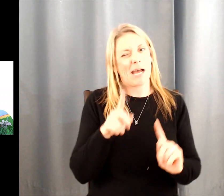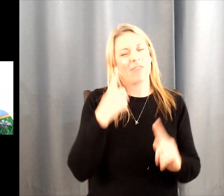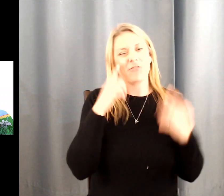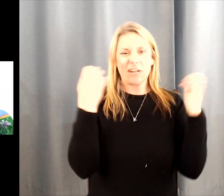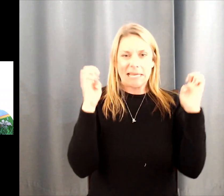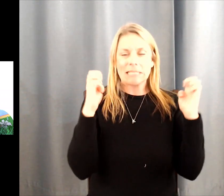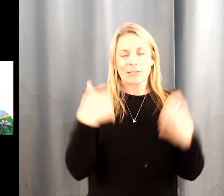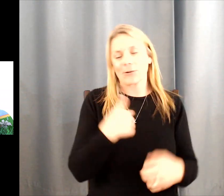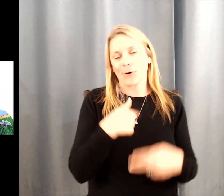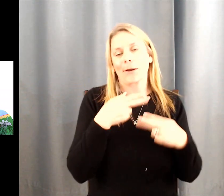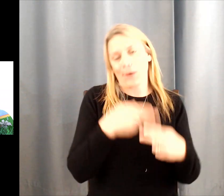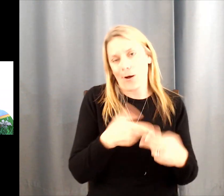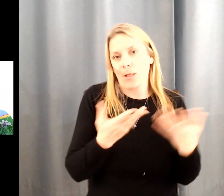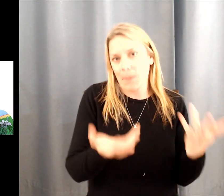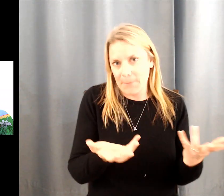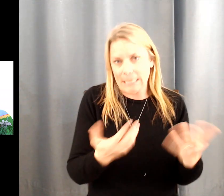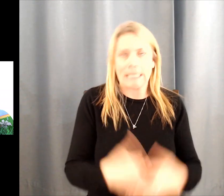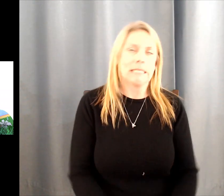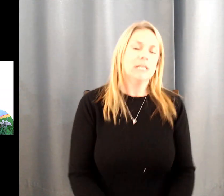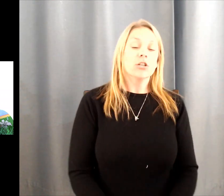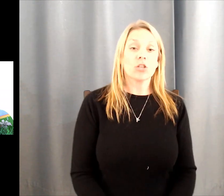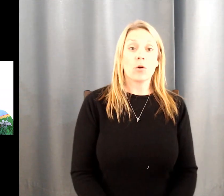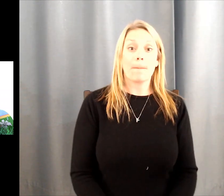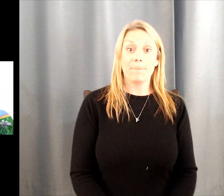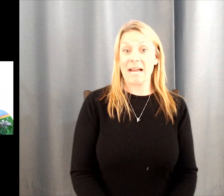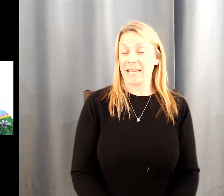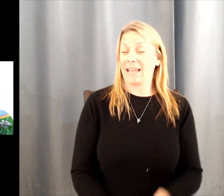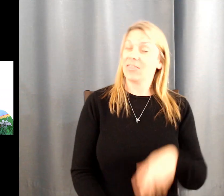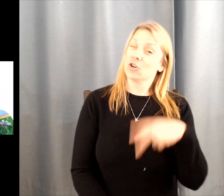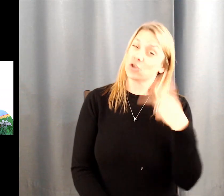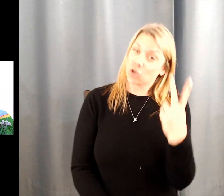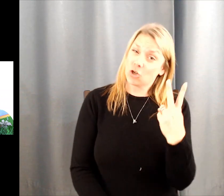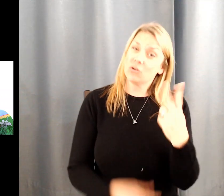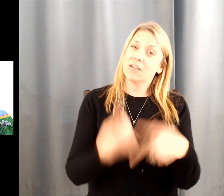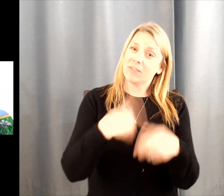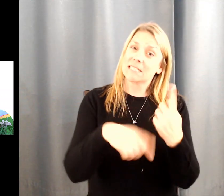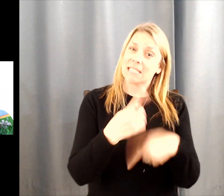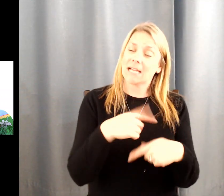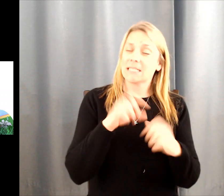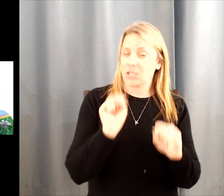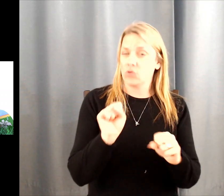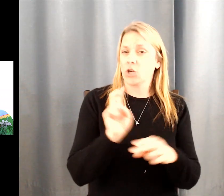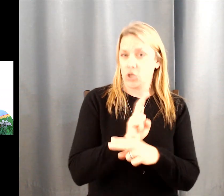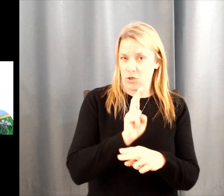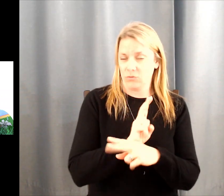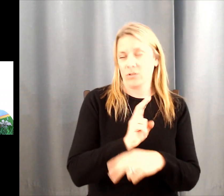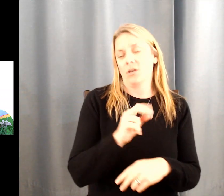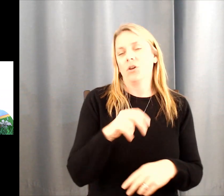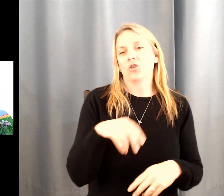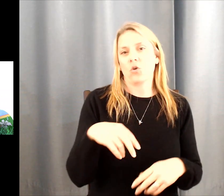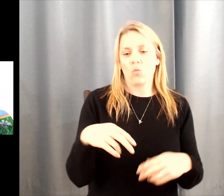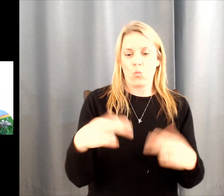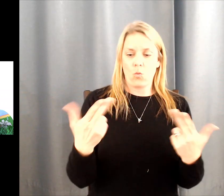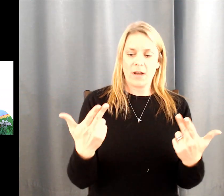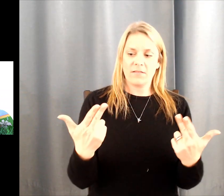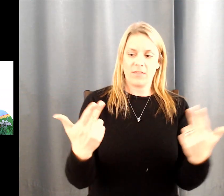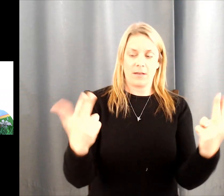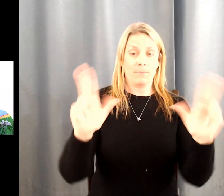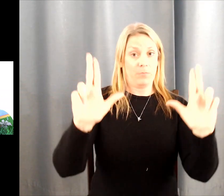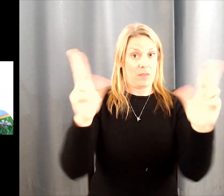for Easter, we're going to call him a bunny. So bunny, there's two different signs that you can use. So one of them, you're